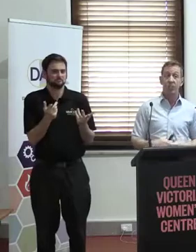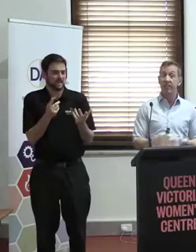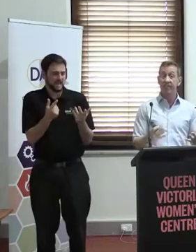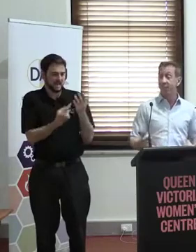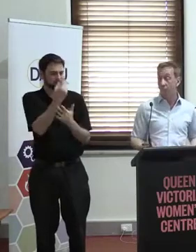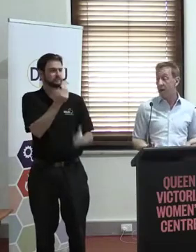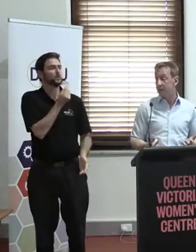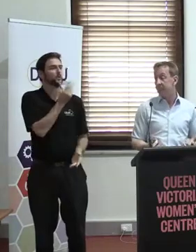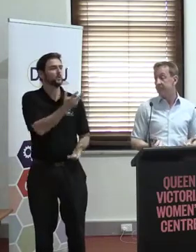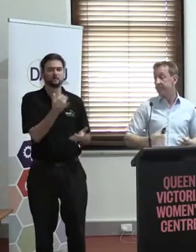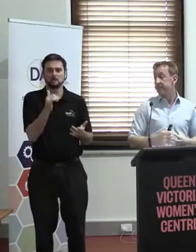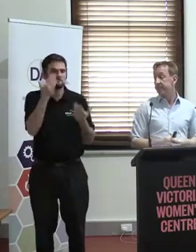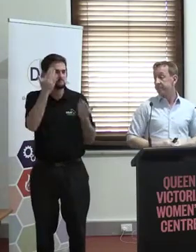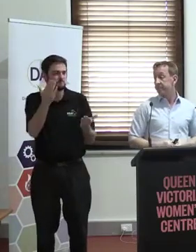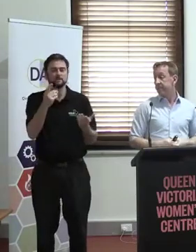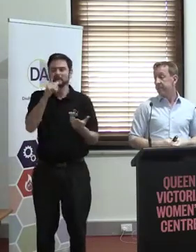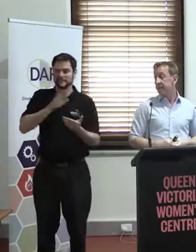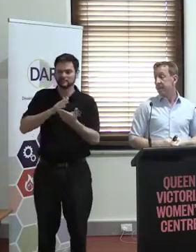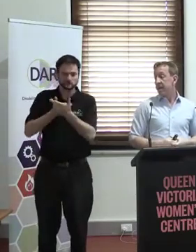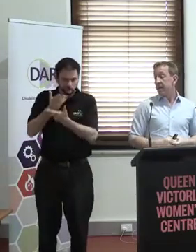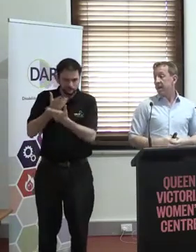the data, what's it for.